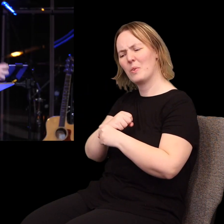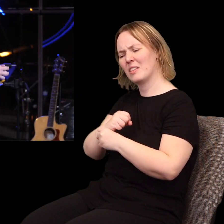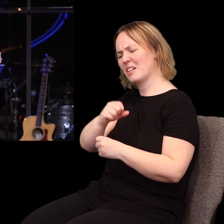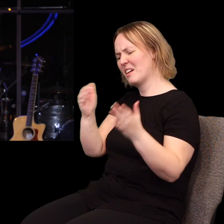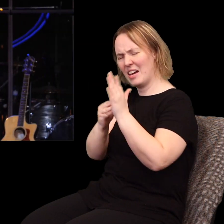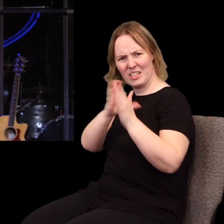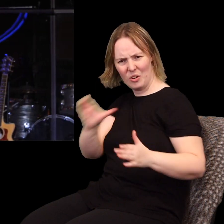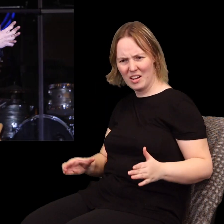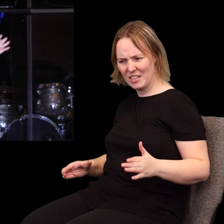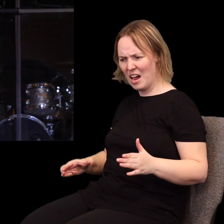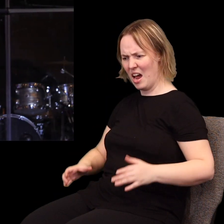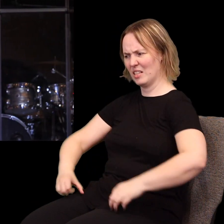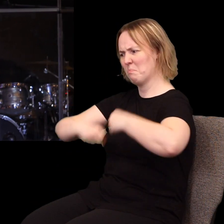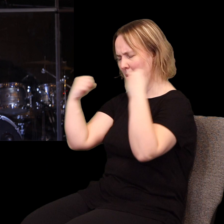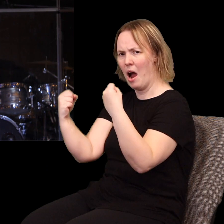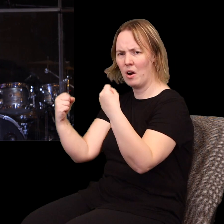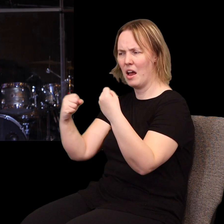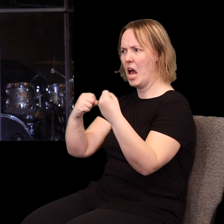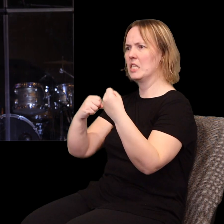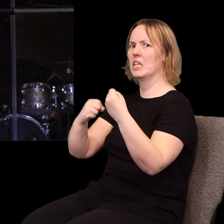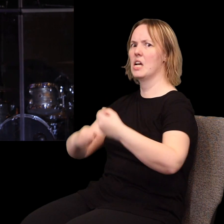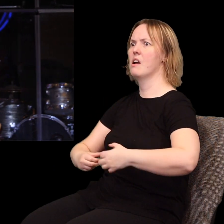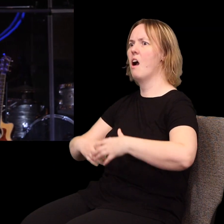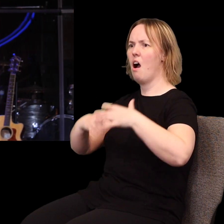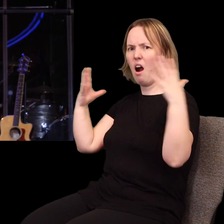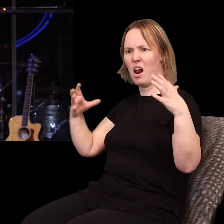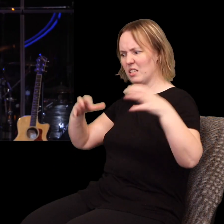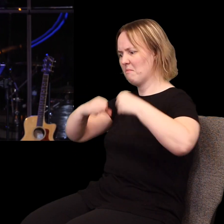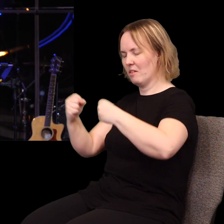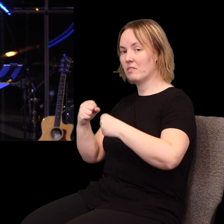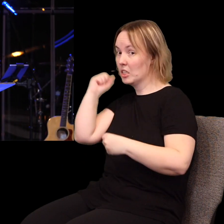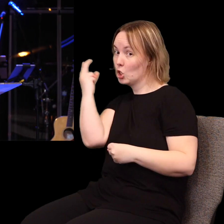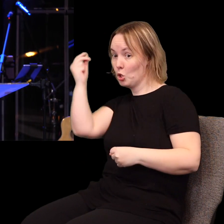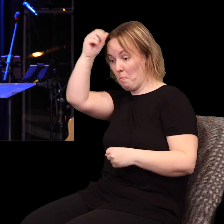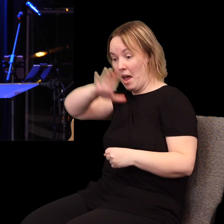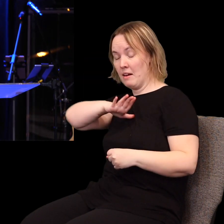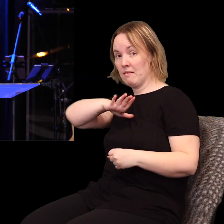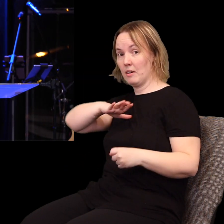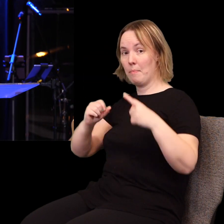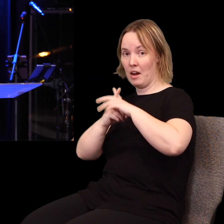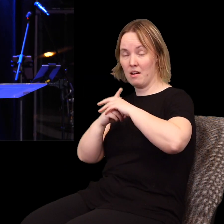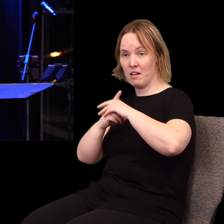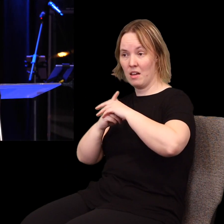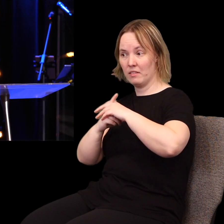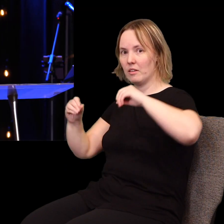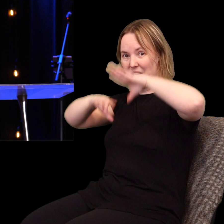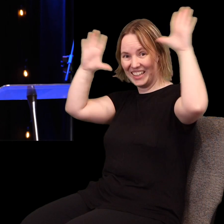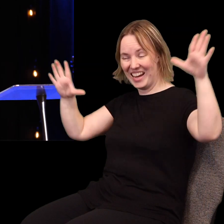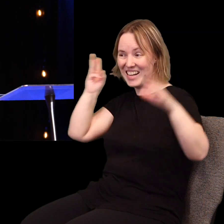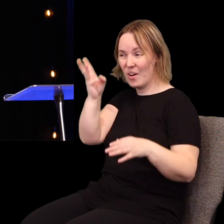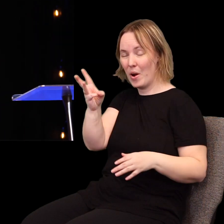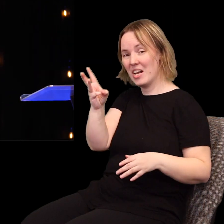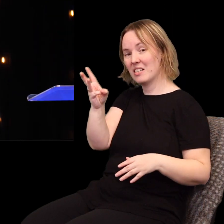has power, unbridled power, all of a sudden these two men are going to appear. And they are going to be a